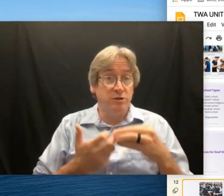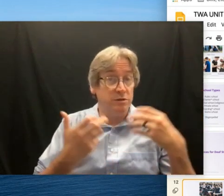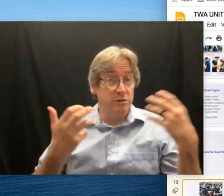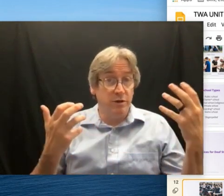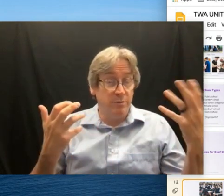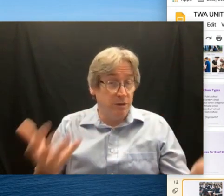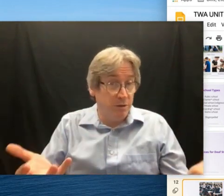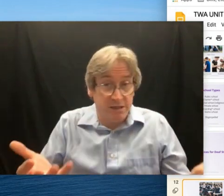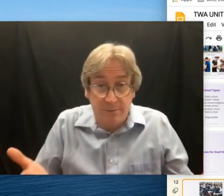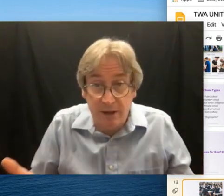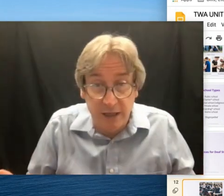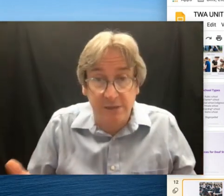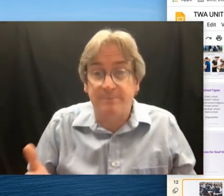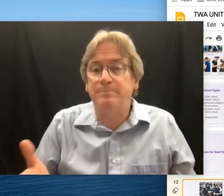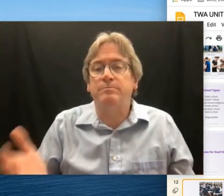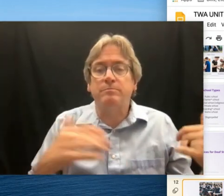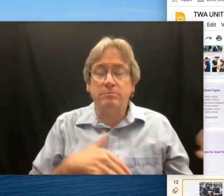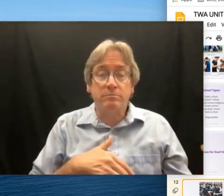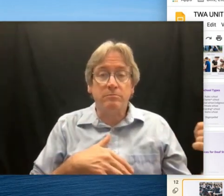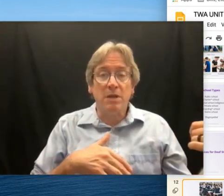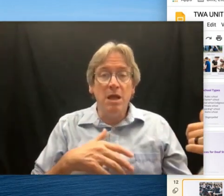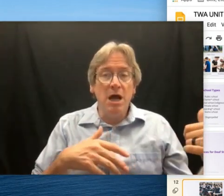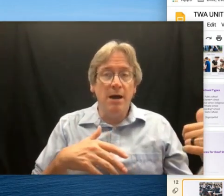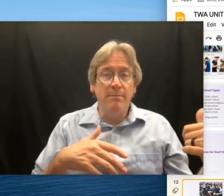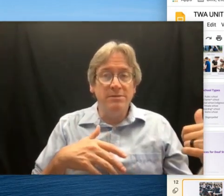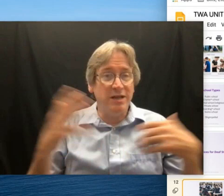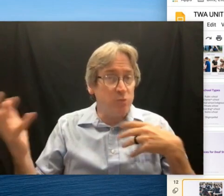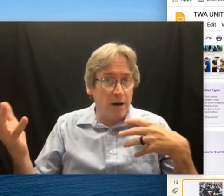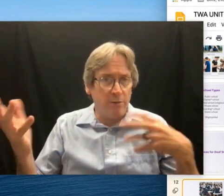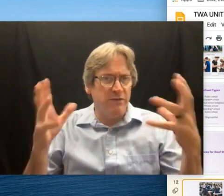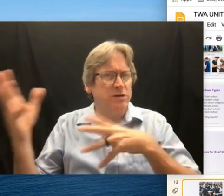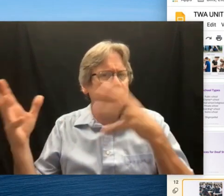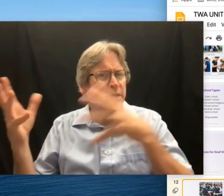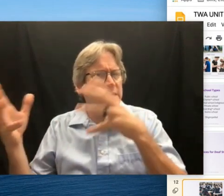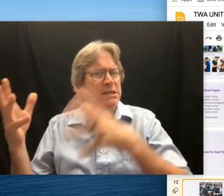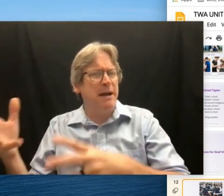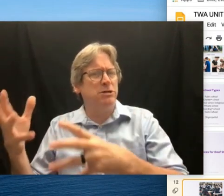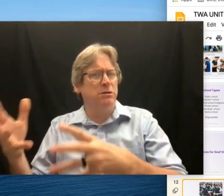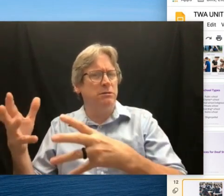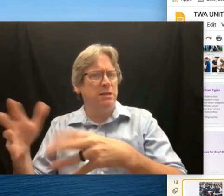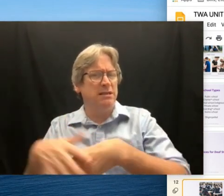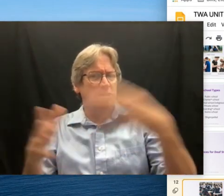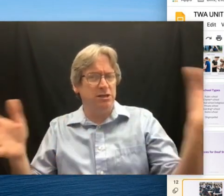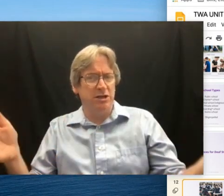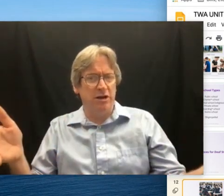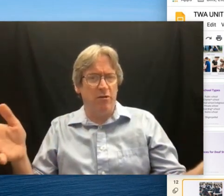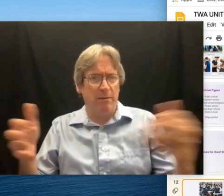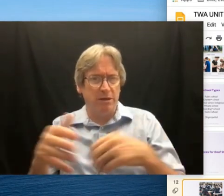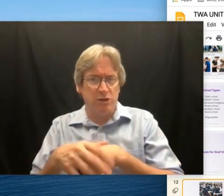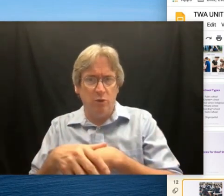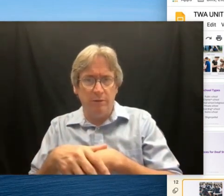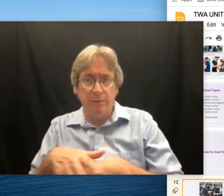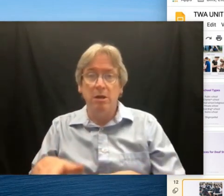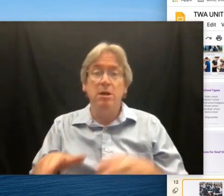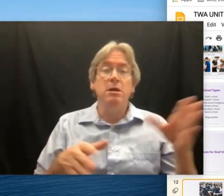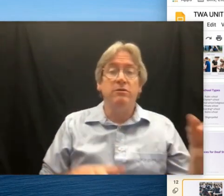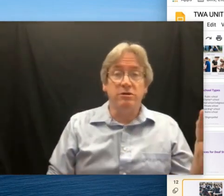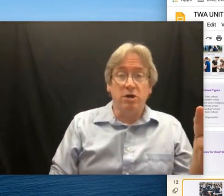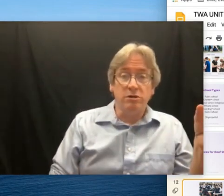for students with multiple disabilities. So that's one option, if there's something that's special, that's not just the general public